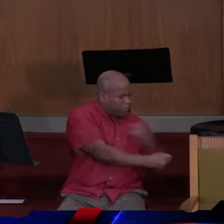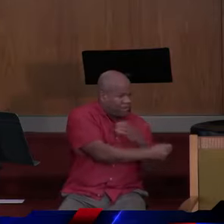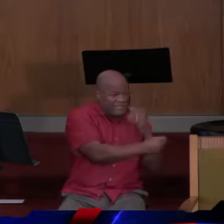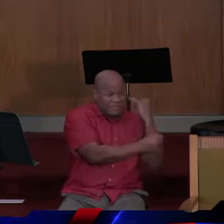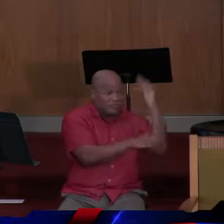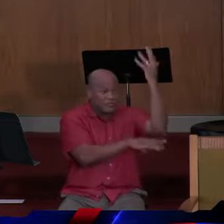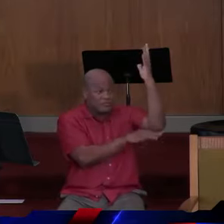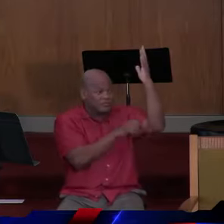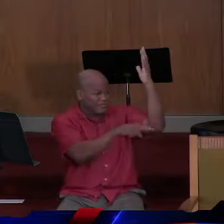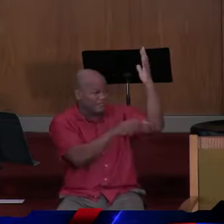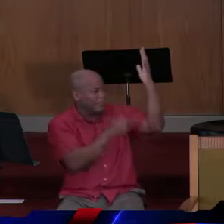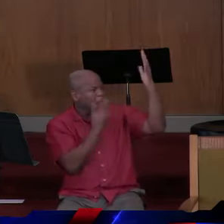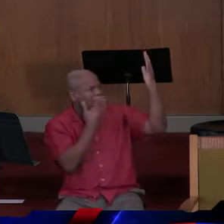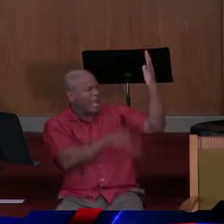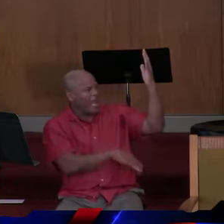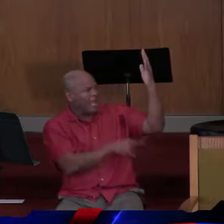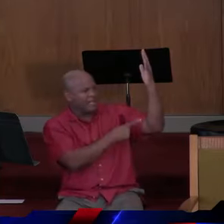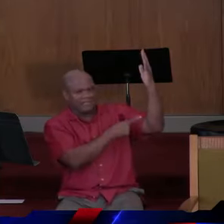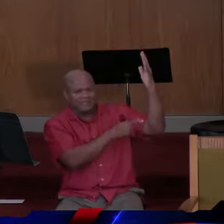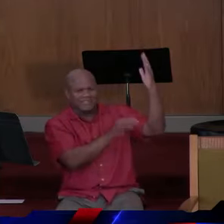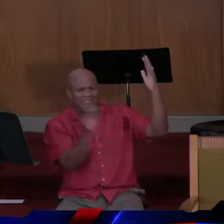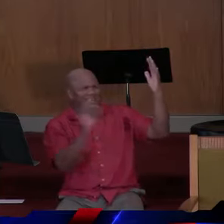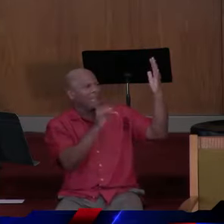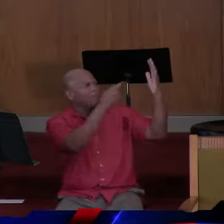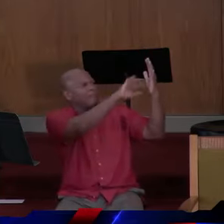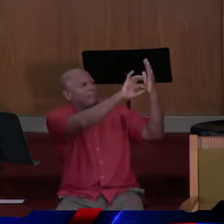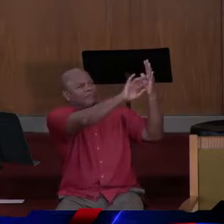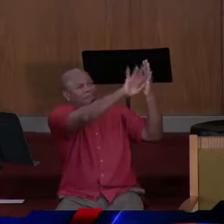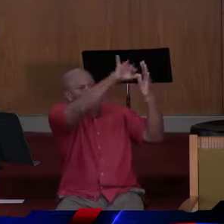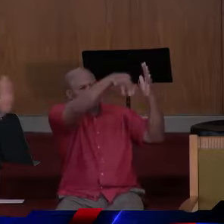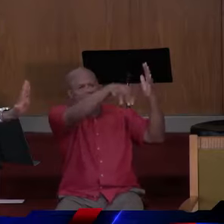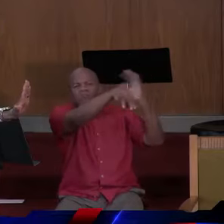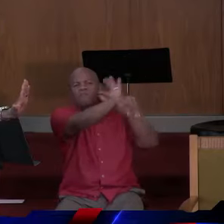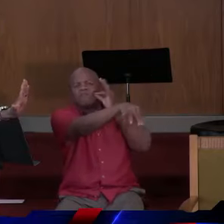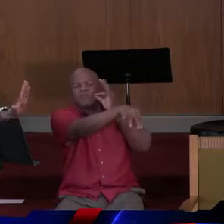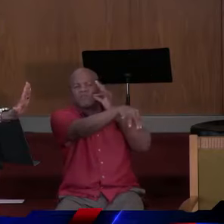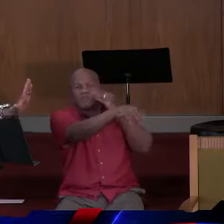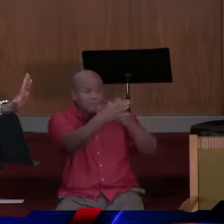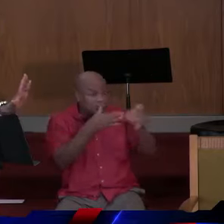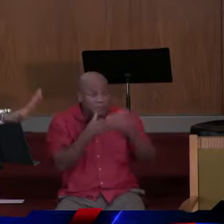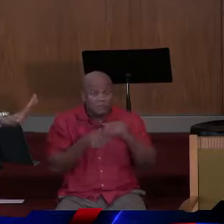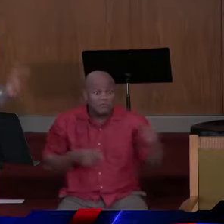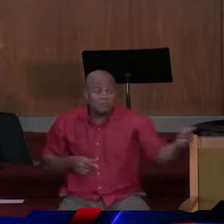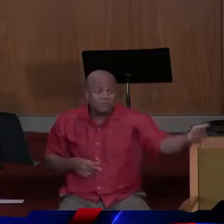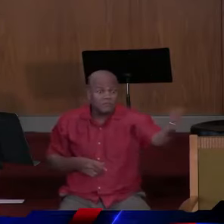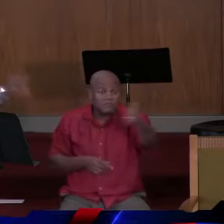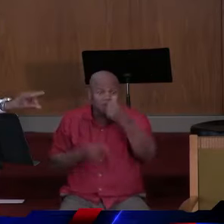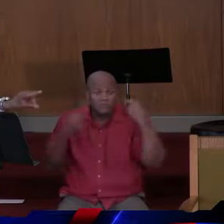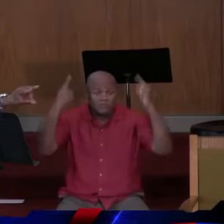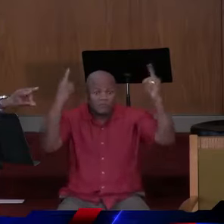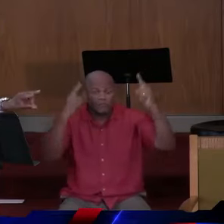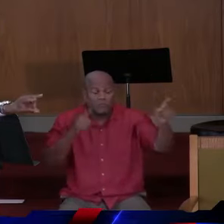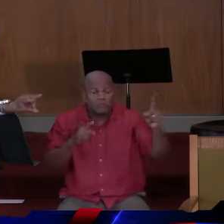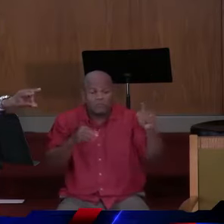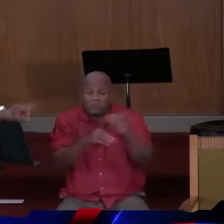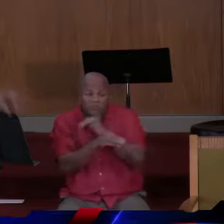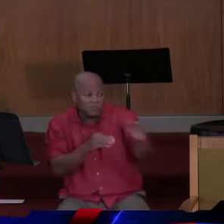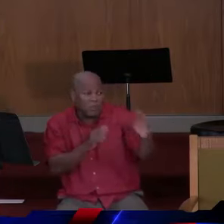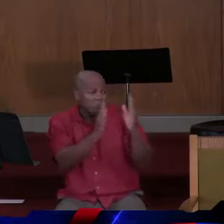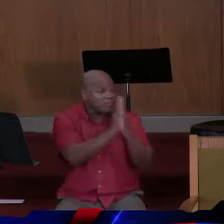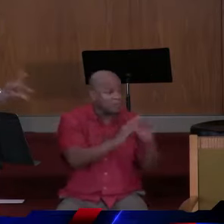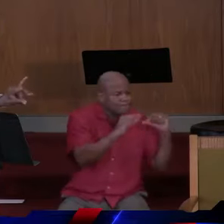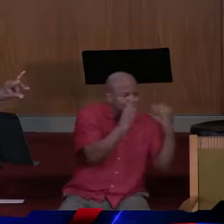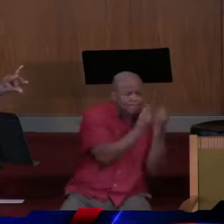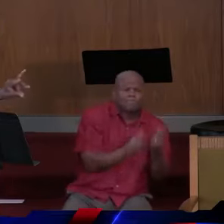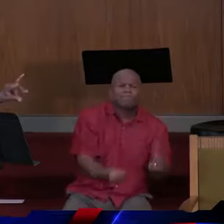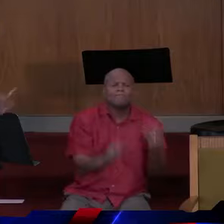the tree is toxic, so is the fruit. I stop by to tell you, doesn't matter how successful your ministry, how powerful your prayer group, how